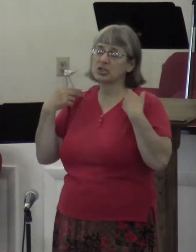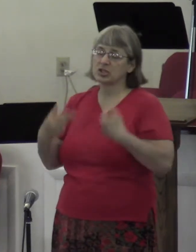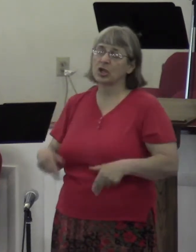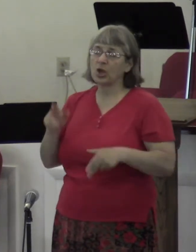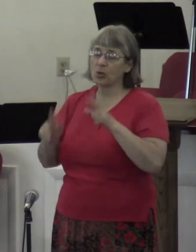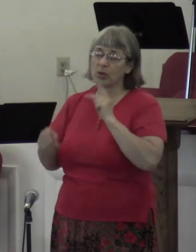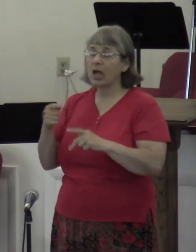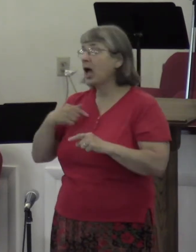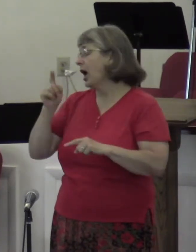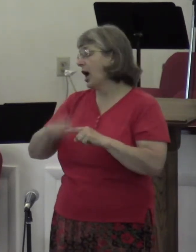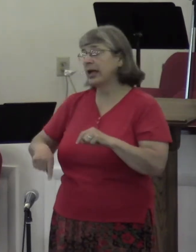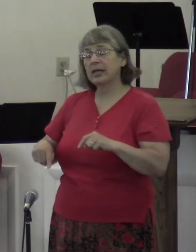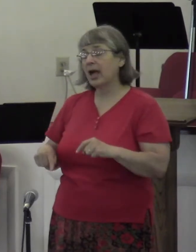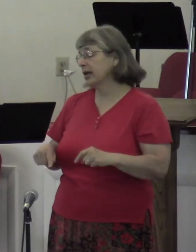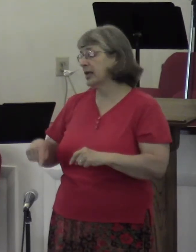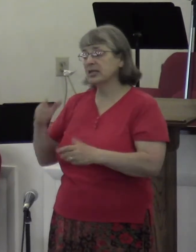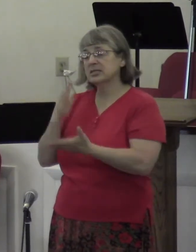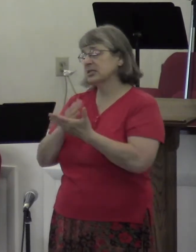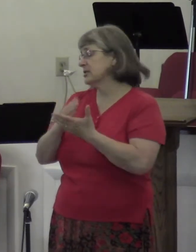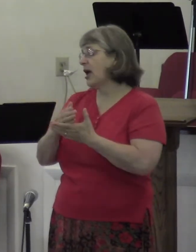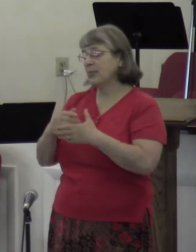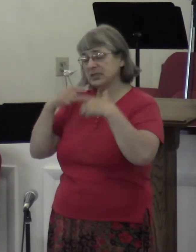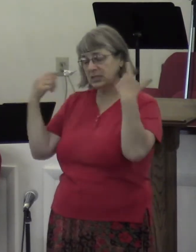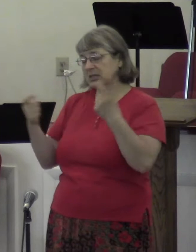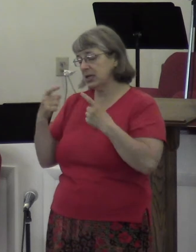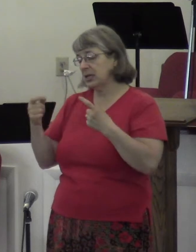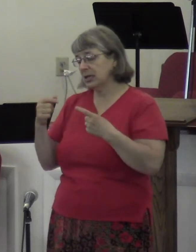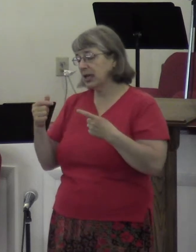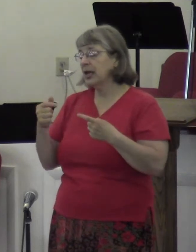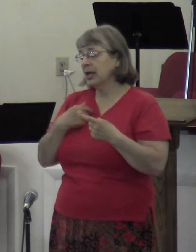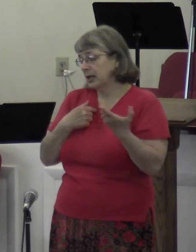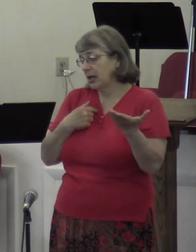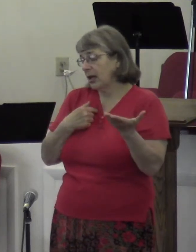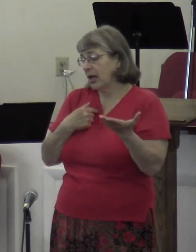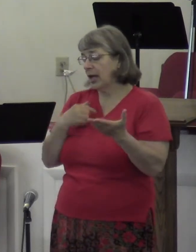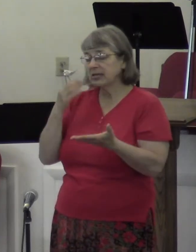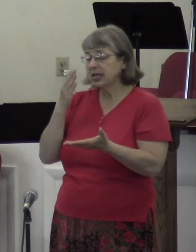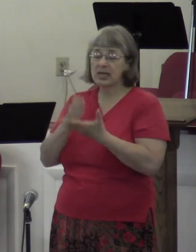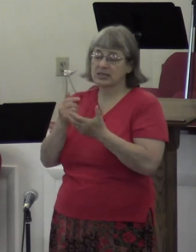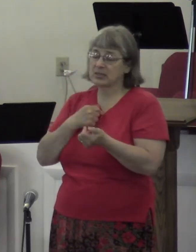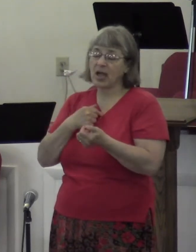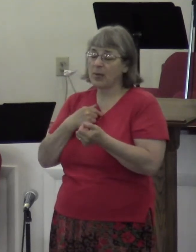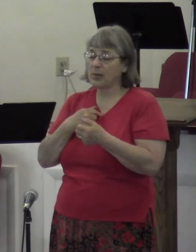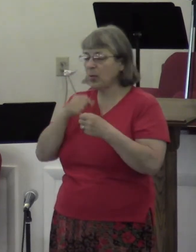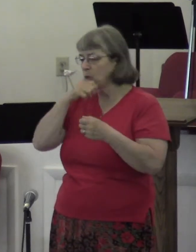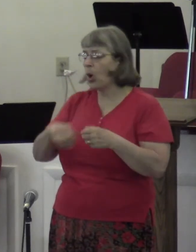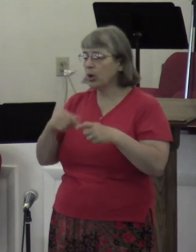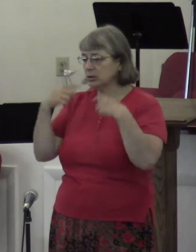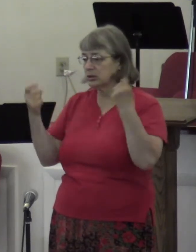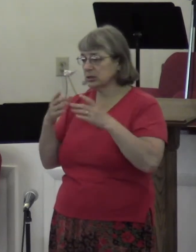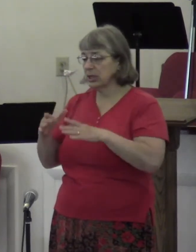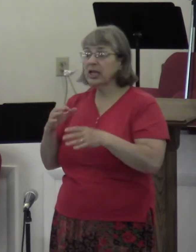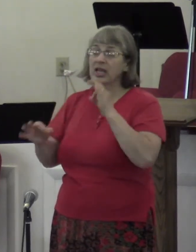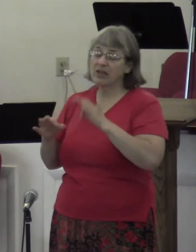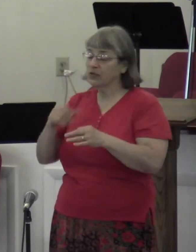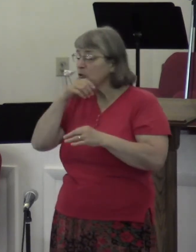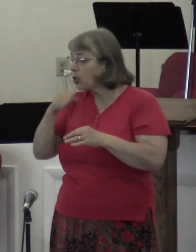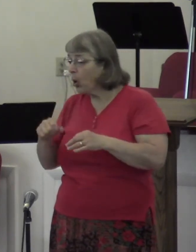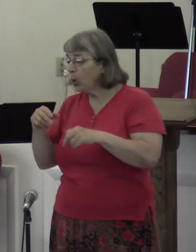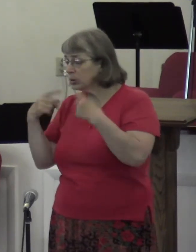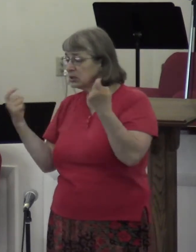but sin all the time. That's just who I am. I'm just an old sinner." Let me tell you something, folks. If you're just an old